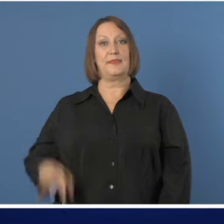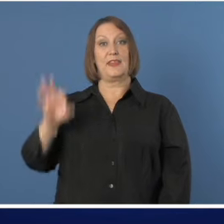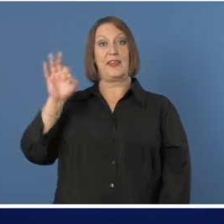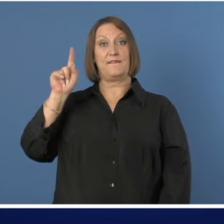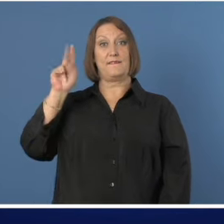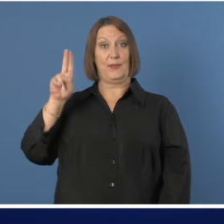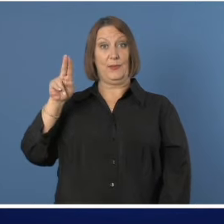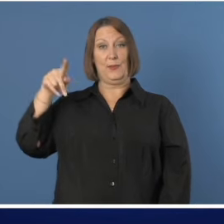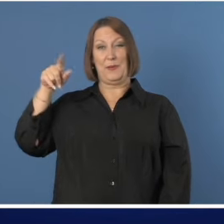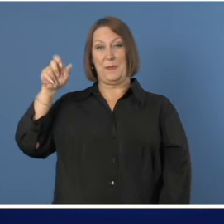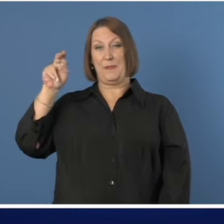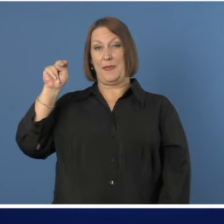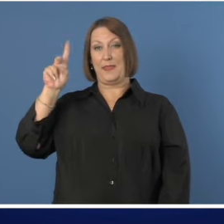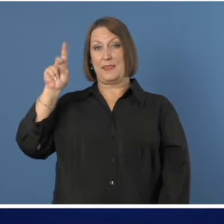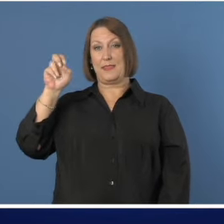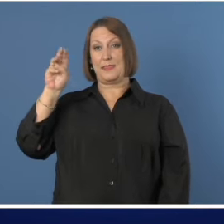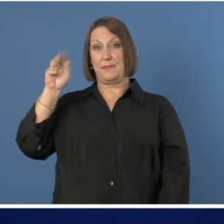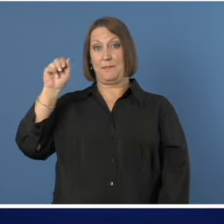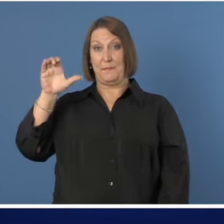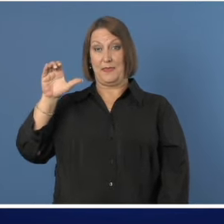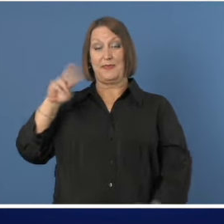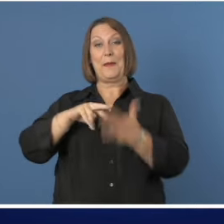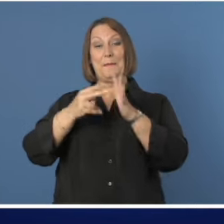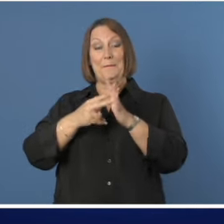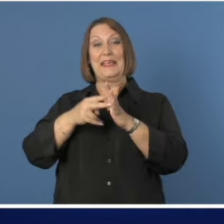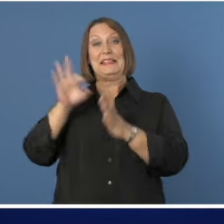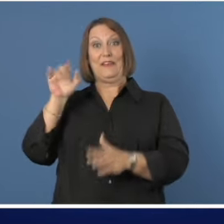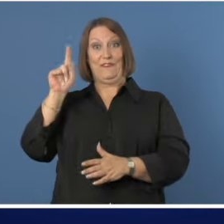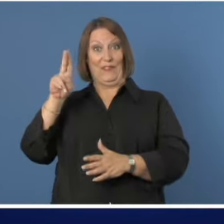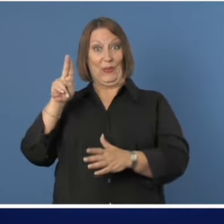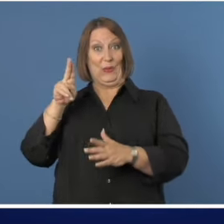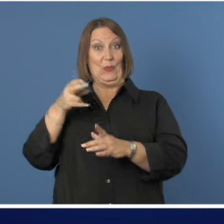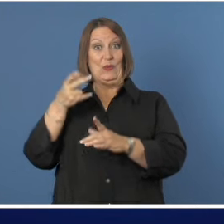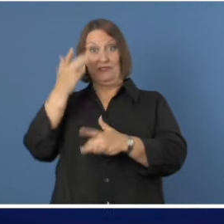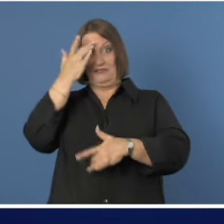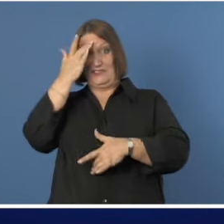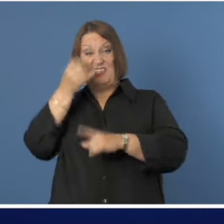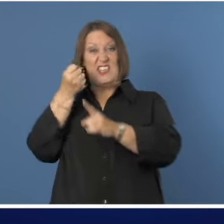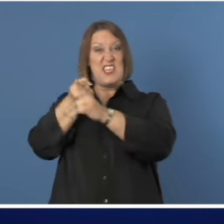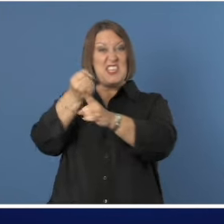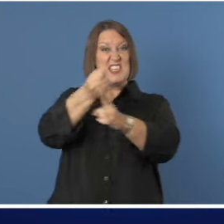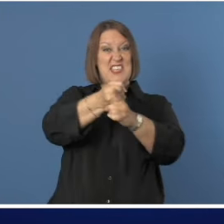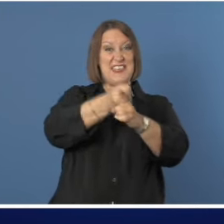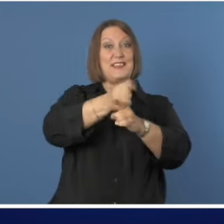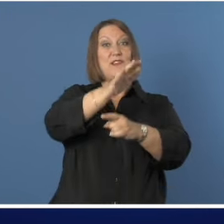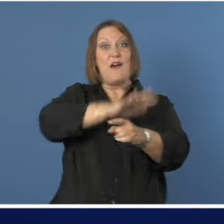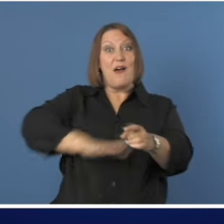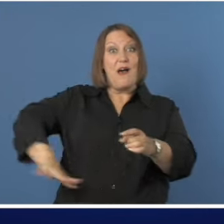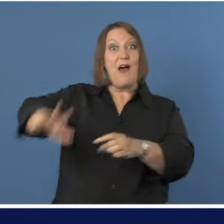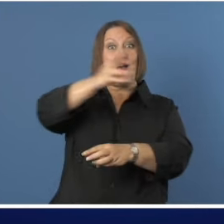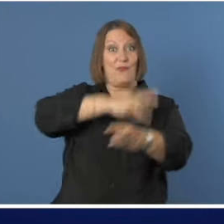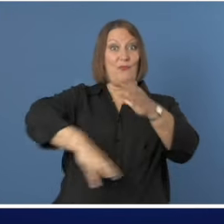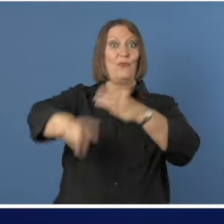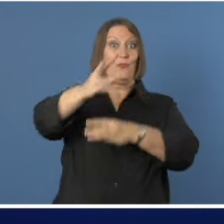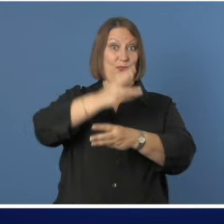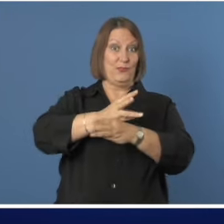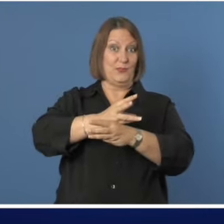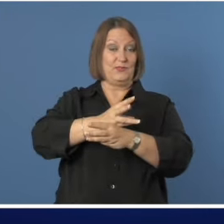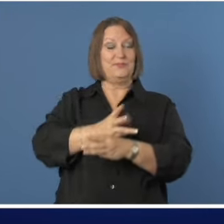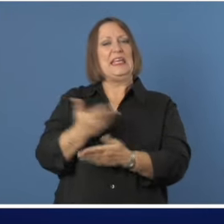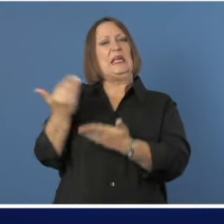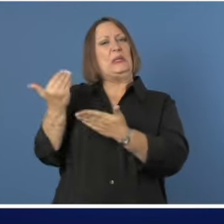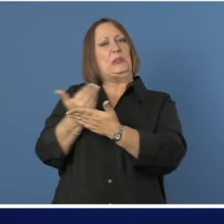A flu pandemic is a global outbreak of influenza that occurs when a new flu virus